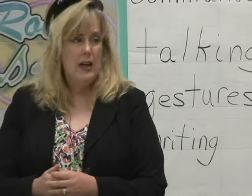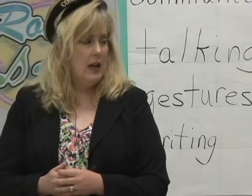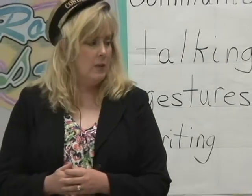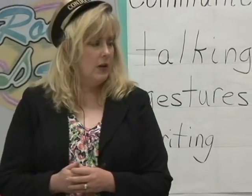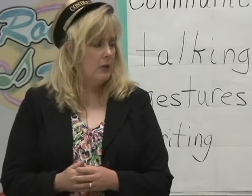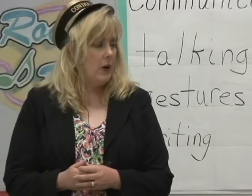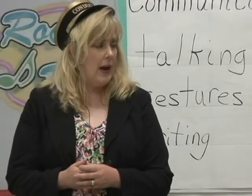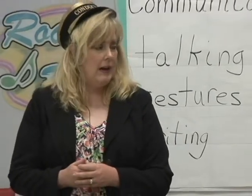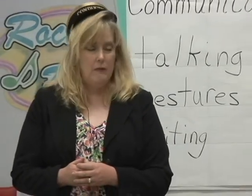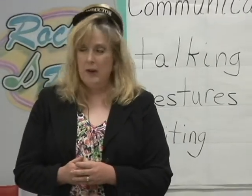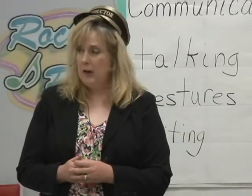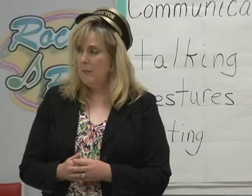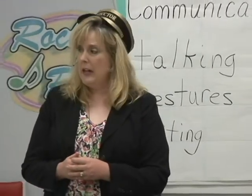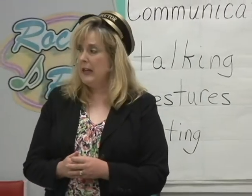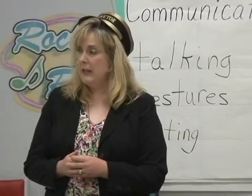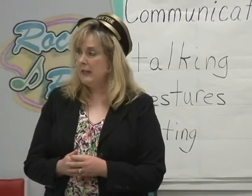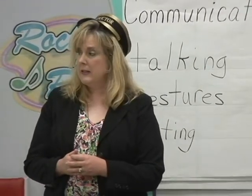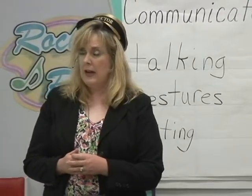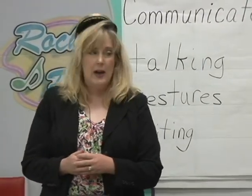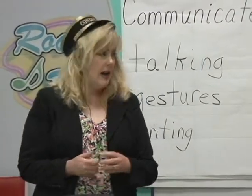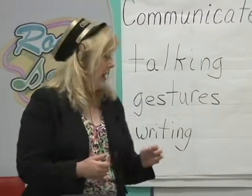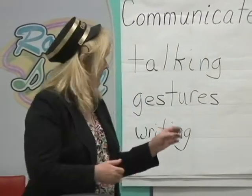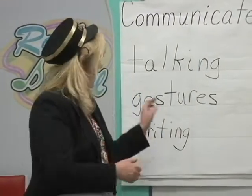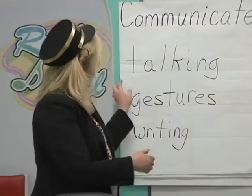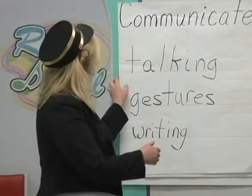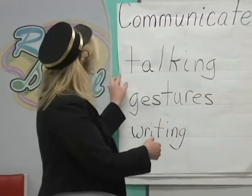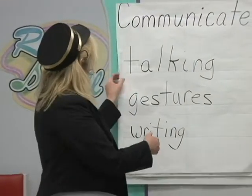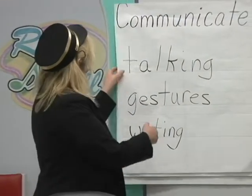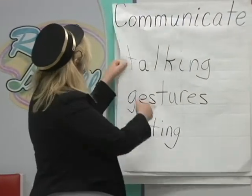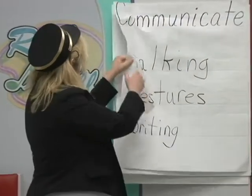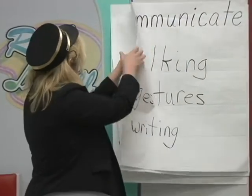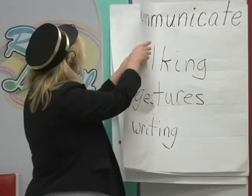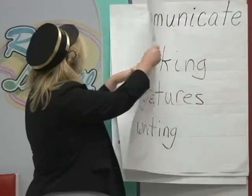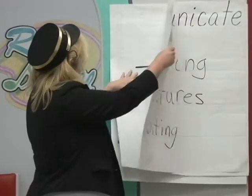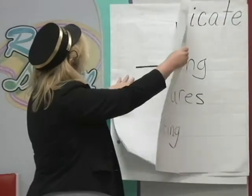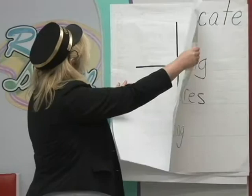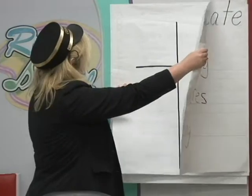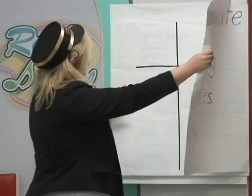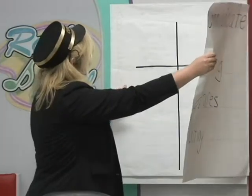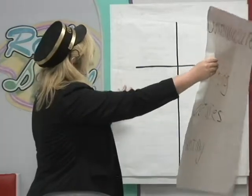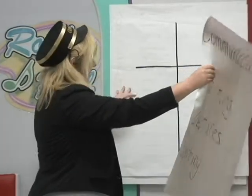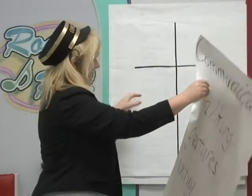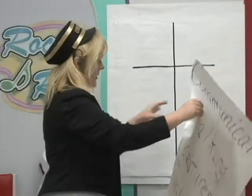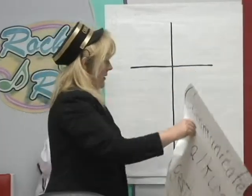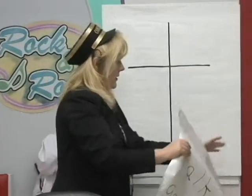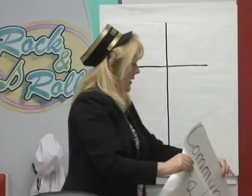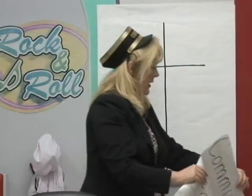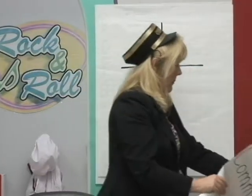And we're going to write it very big in the sky. And we'll use this to help